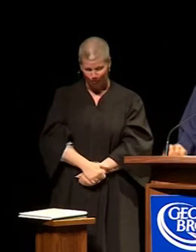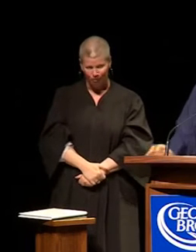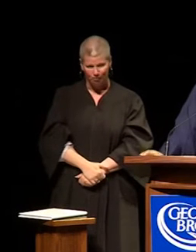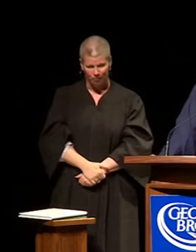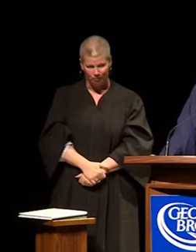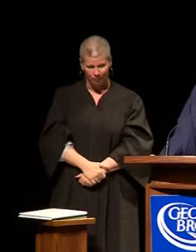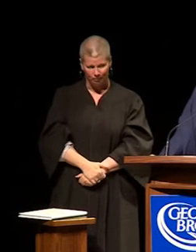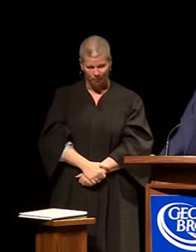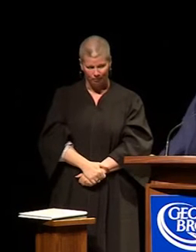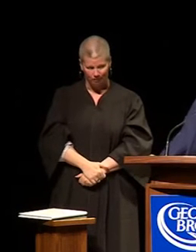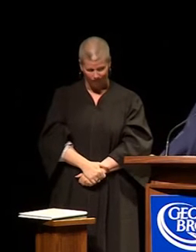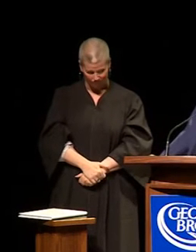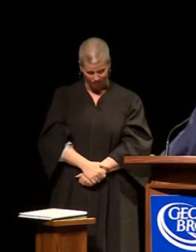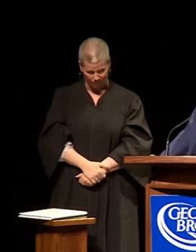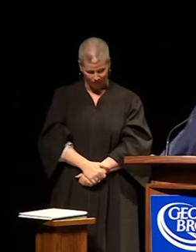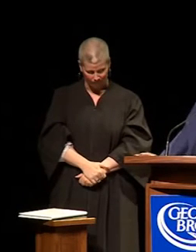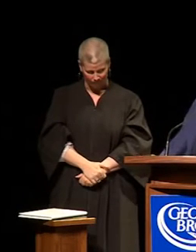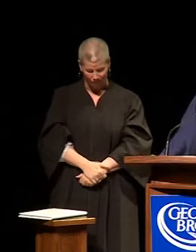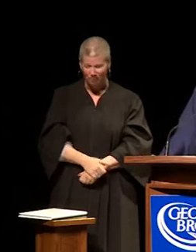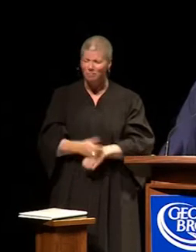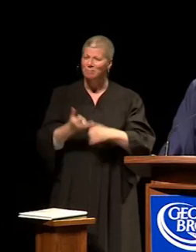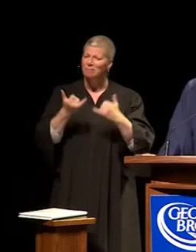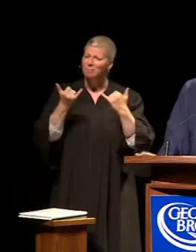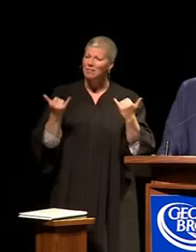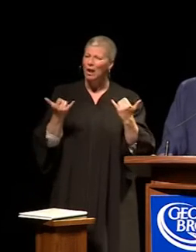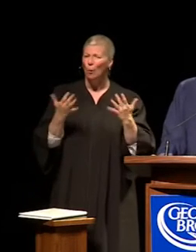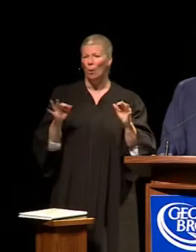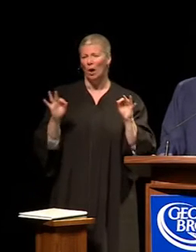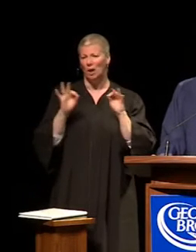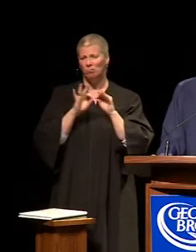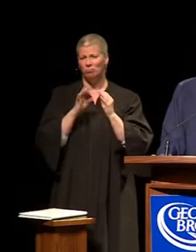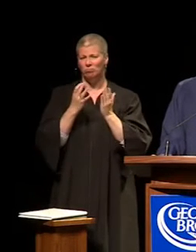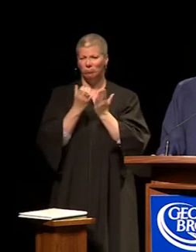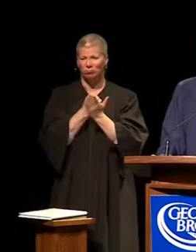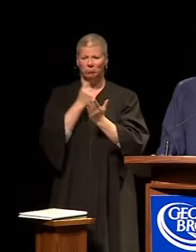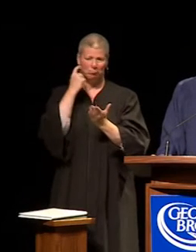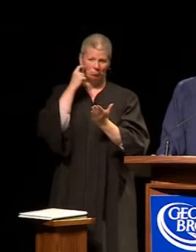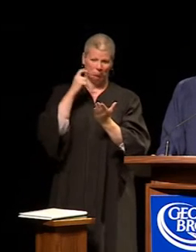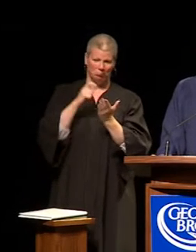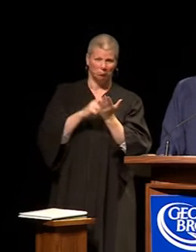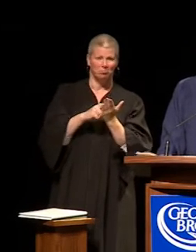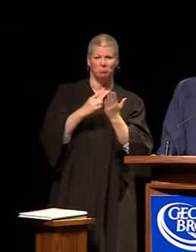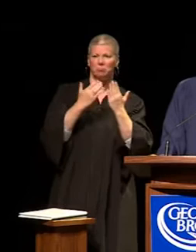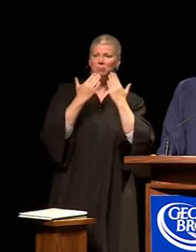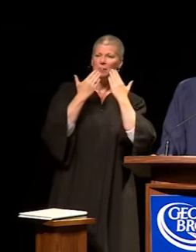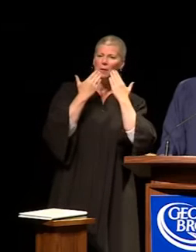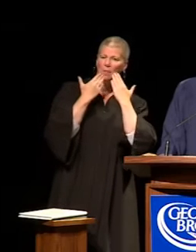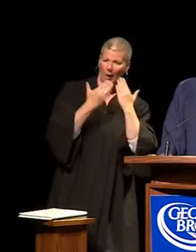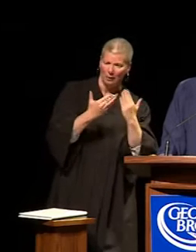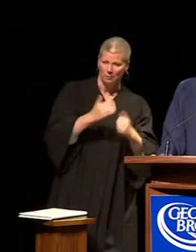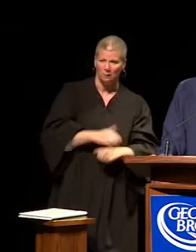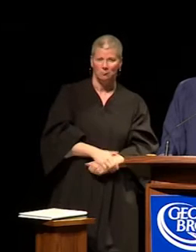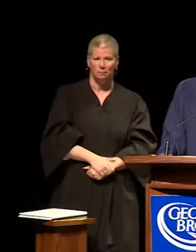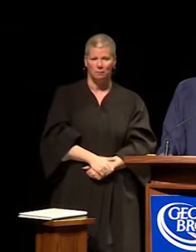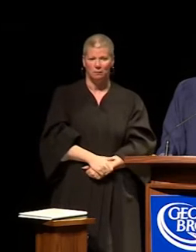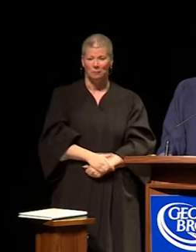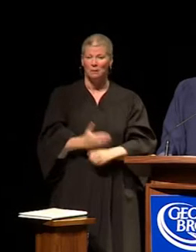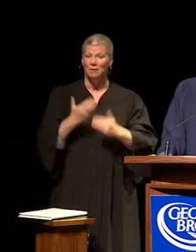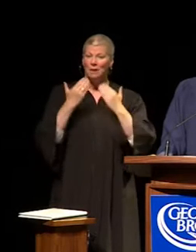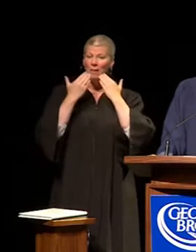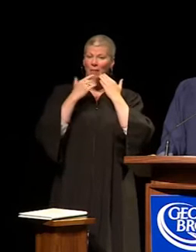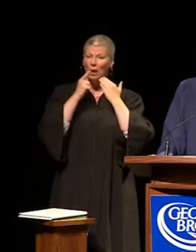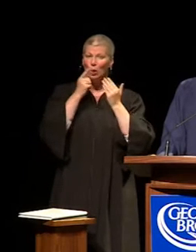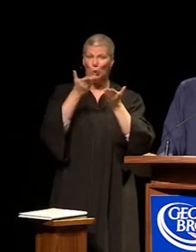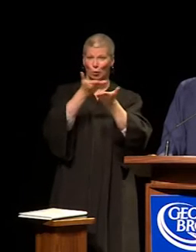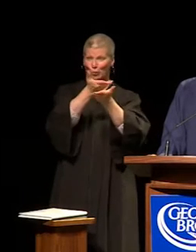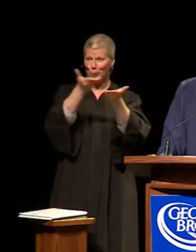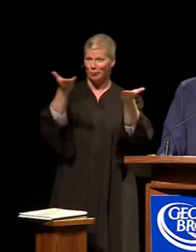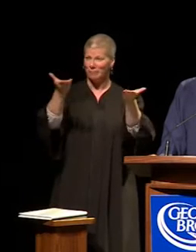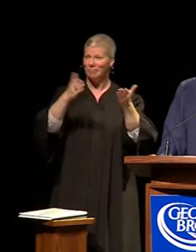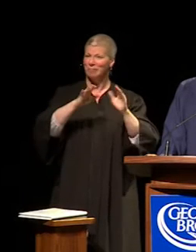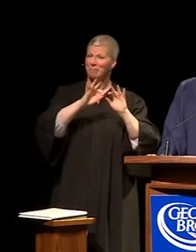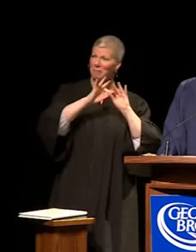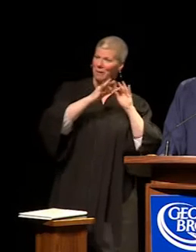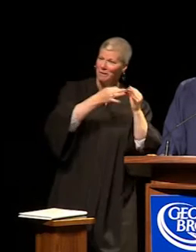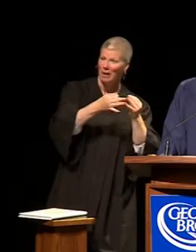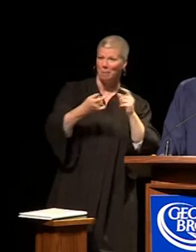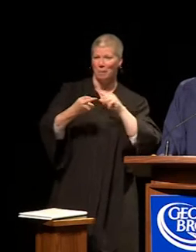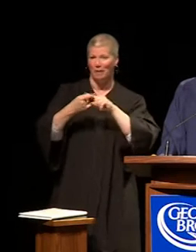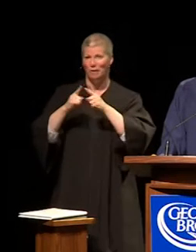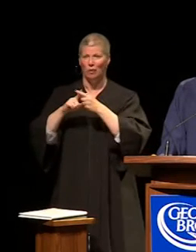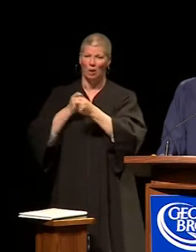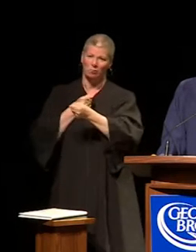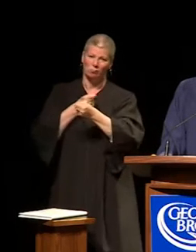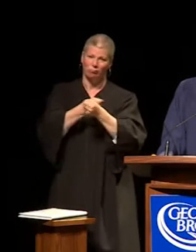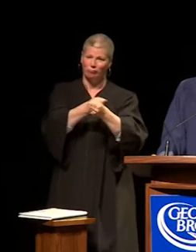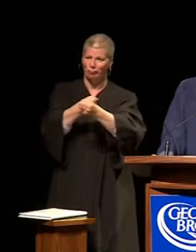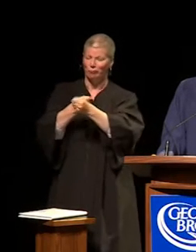With that, let us just give thanks and say thanks. Thanks to our families and loved ones who have stood by and supported